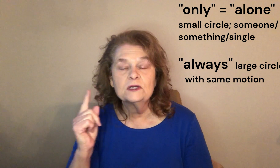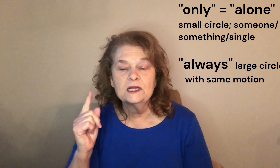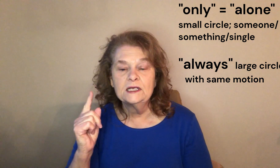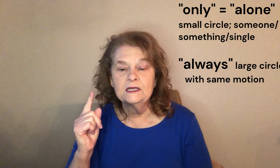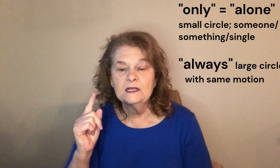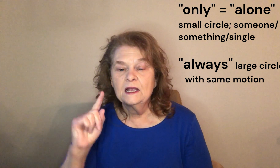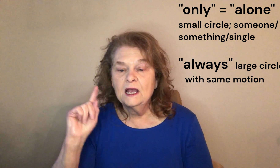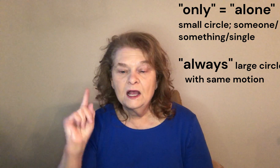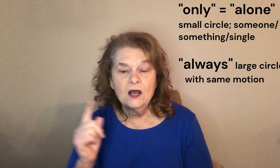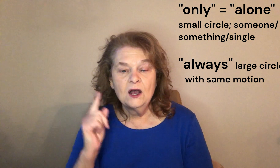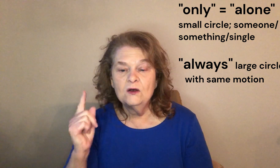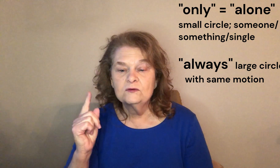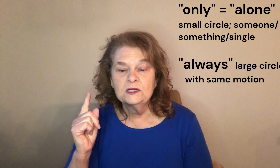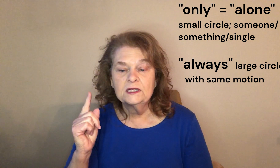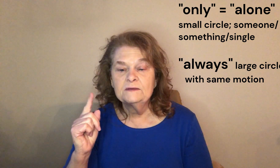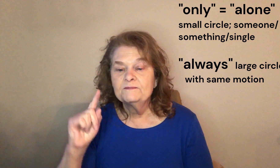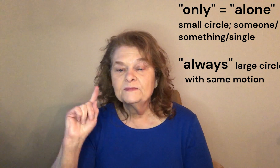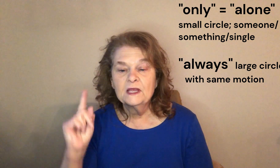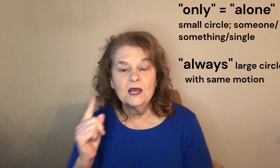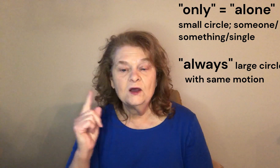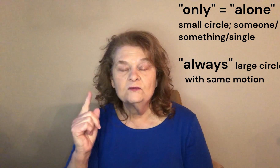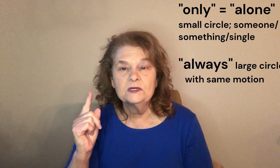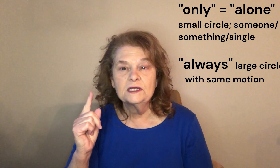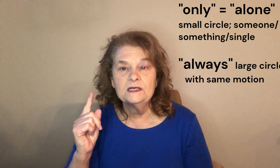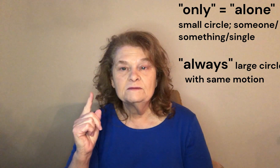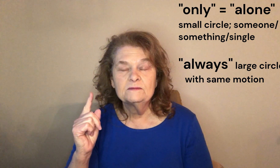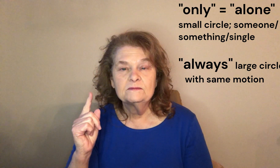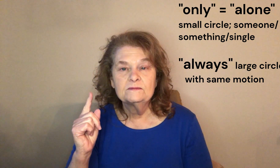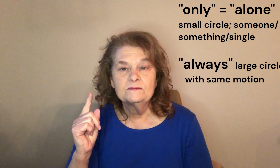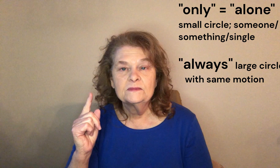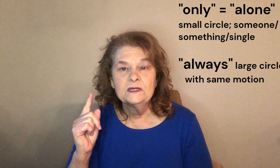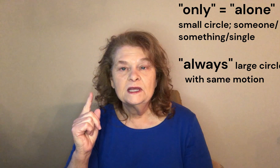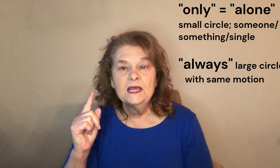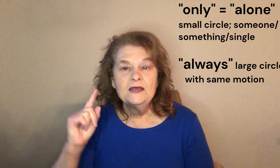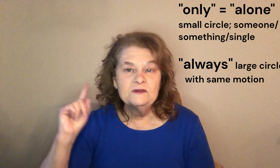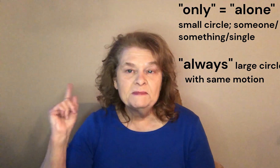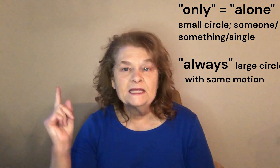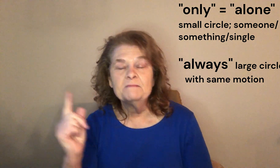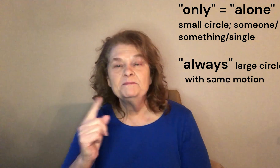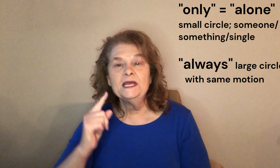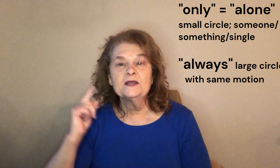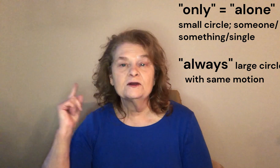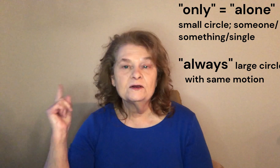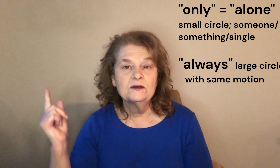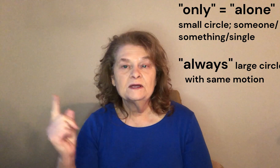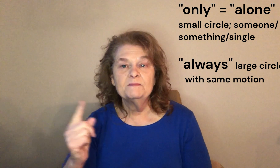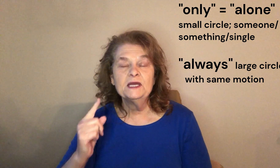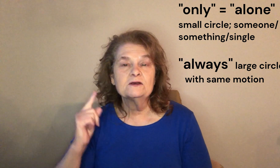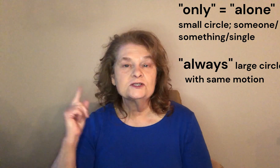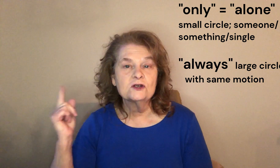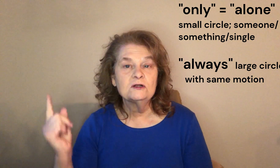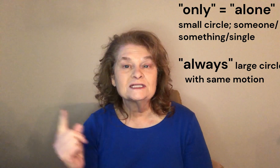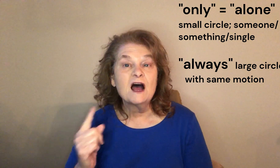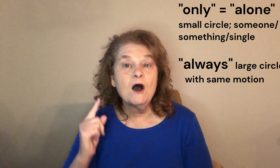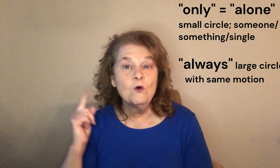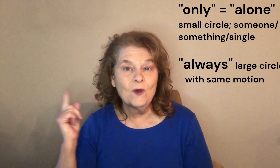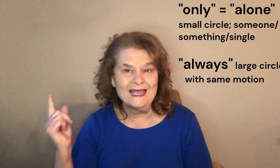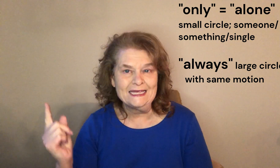Only. Only. Only. If you make it bigger, a bigger circle, it's always.